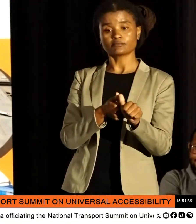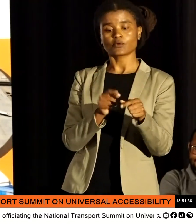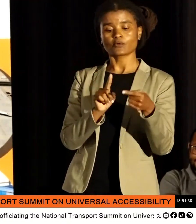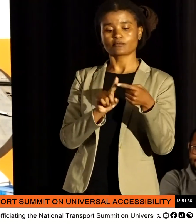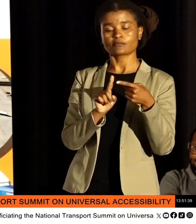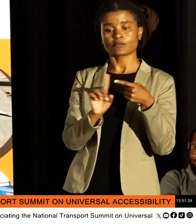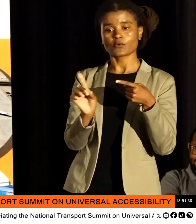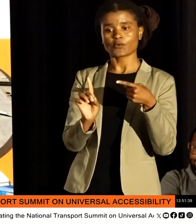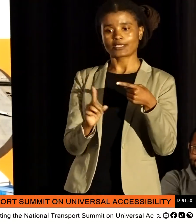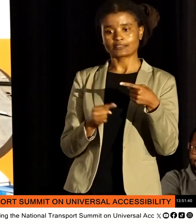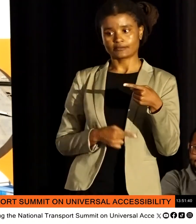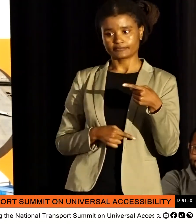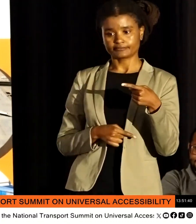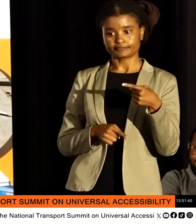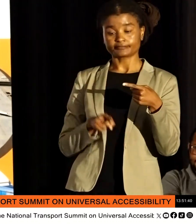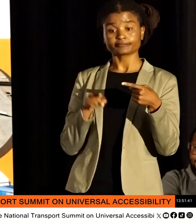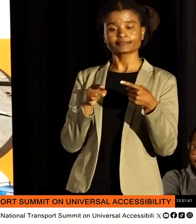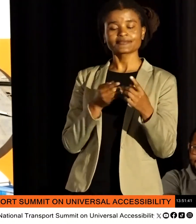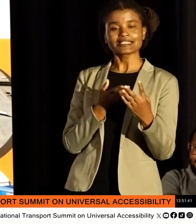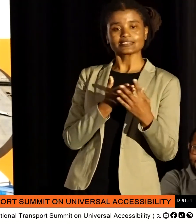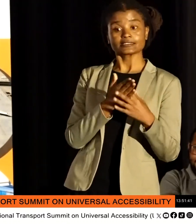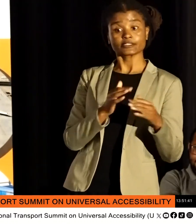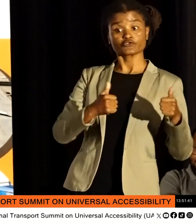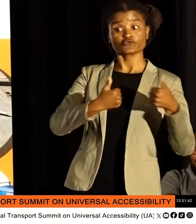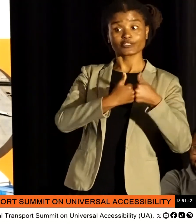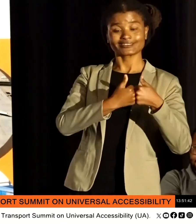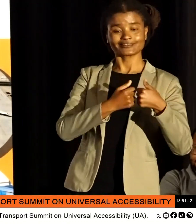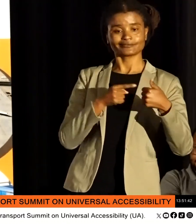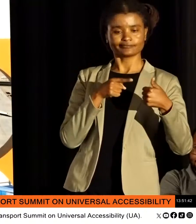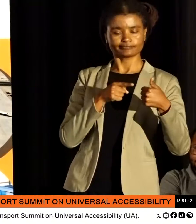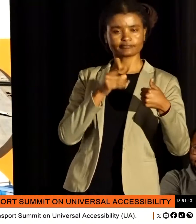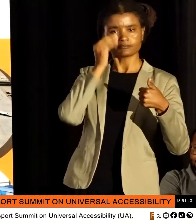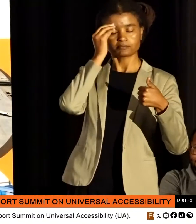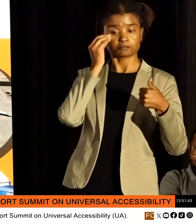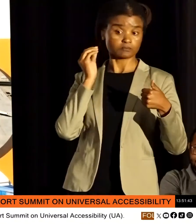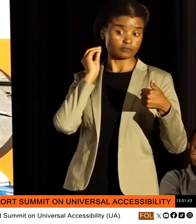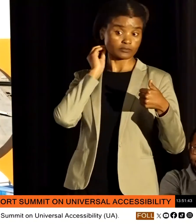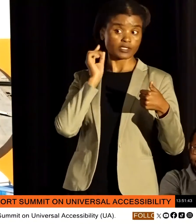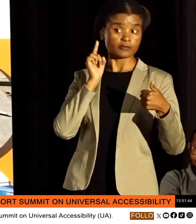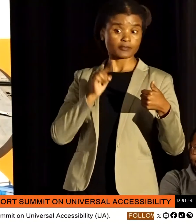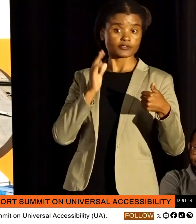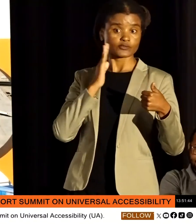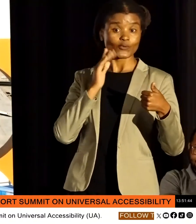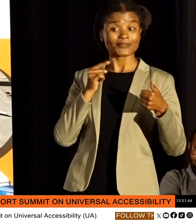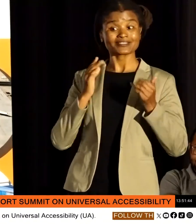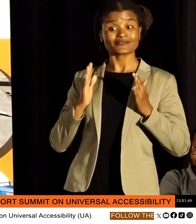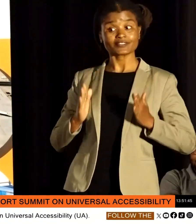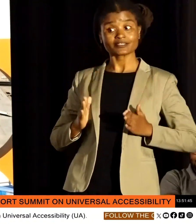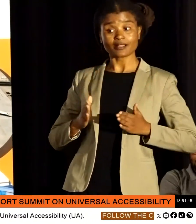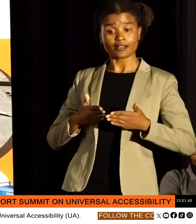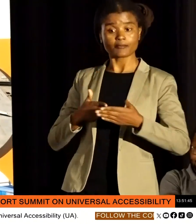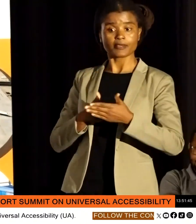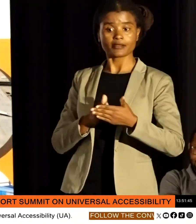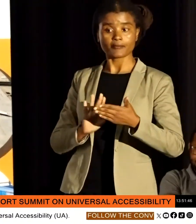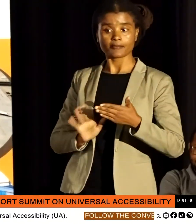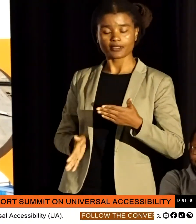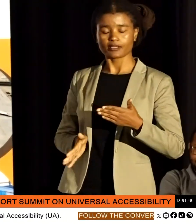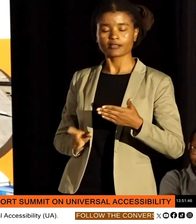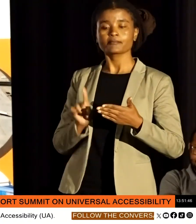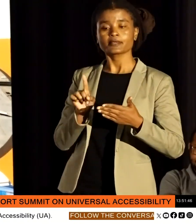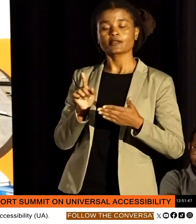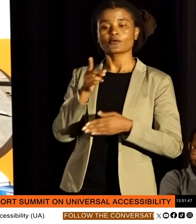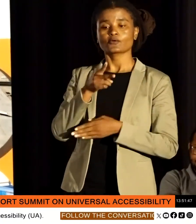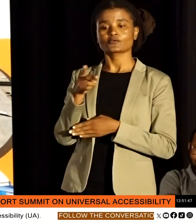the intersecting nature of accessibility challenges, considering not only physical barriers, but also